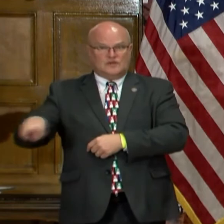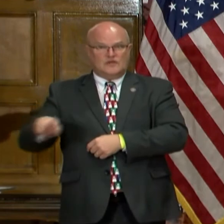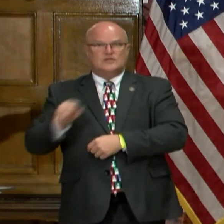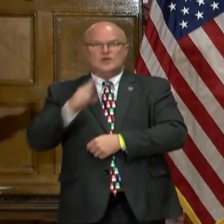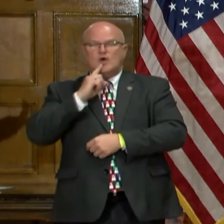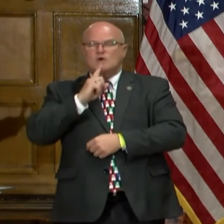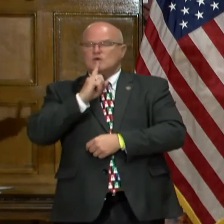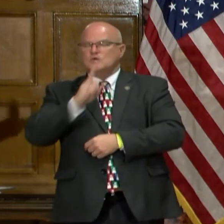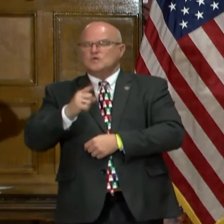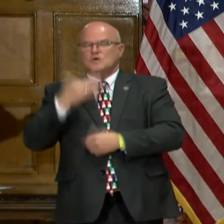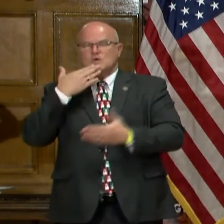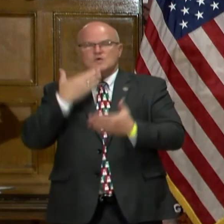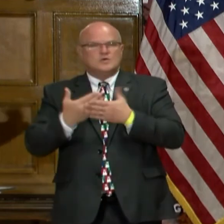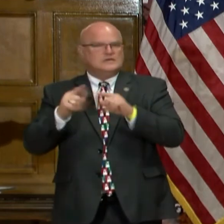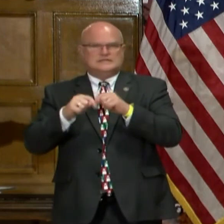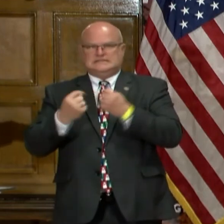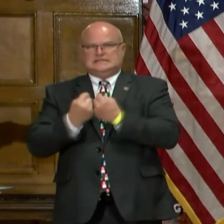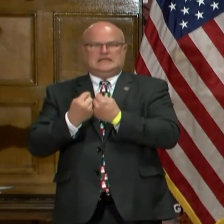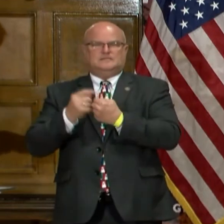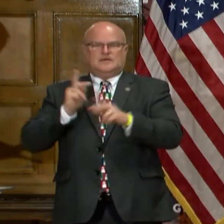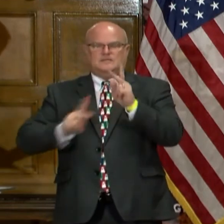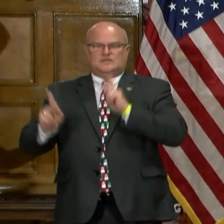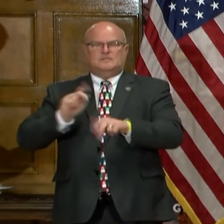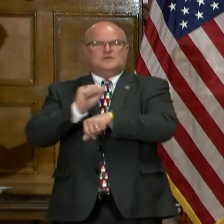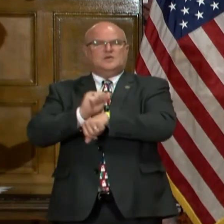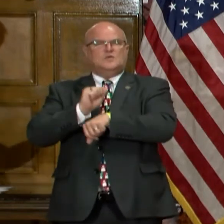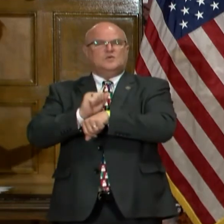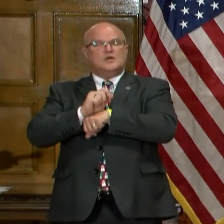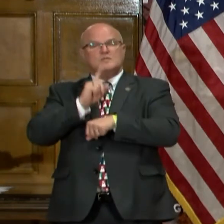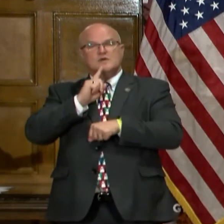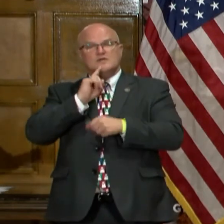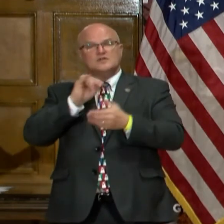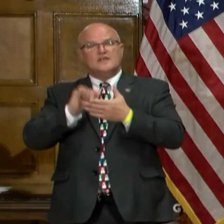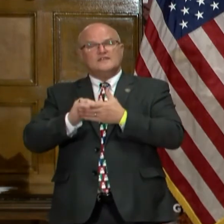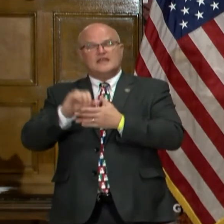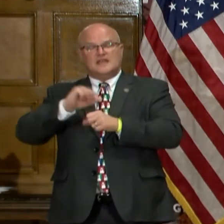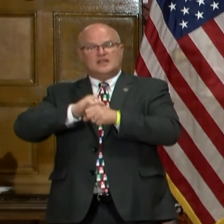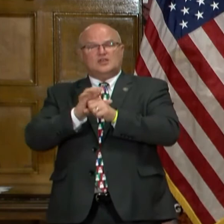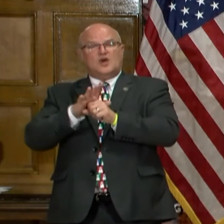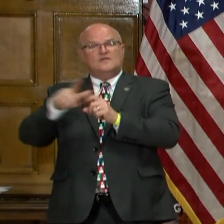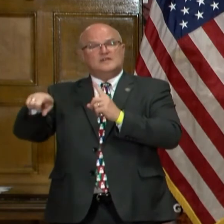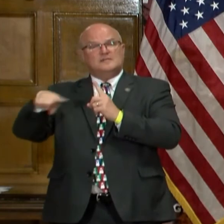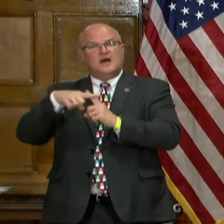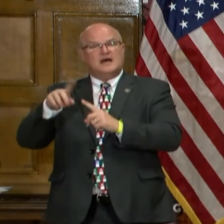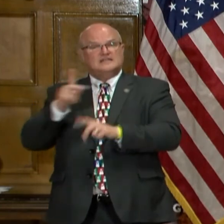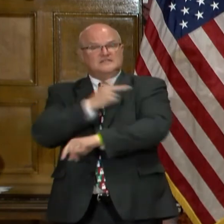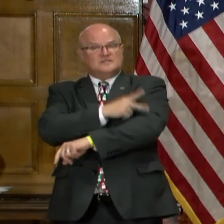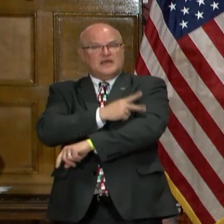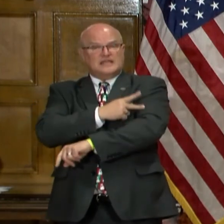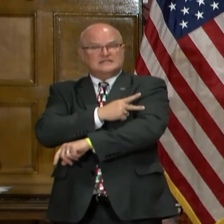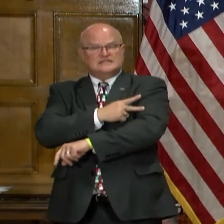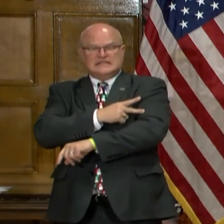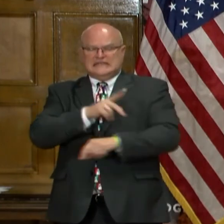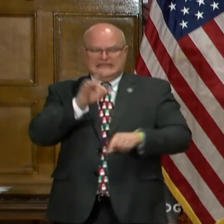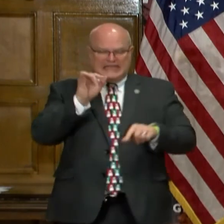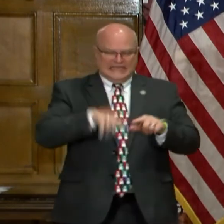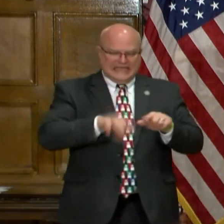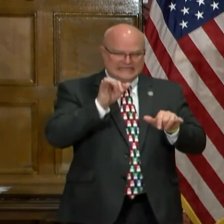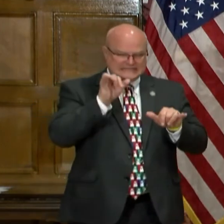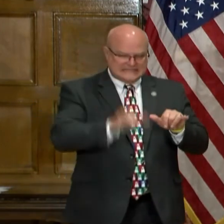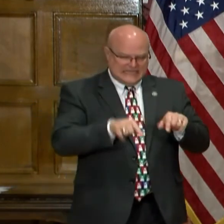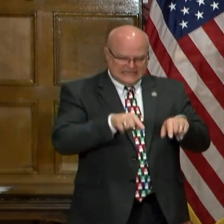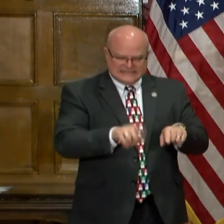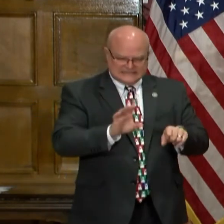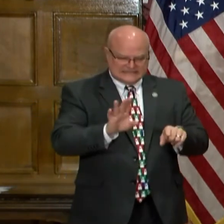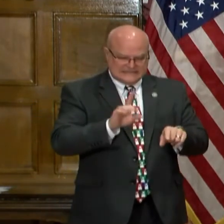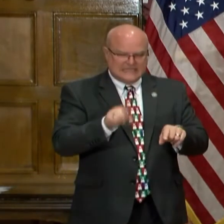it's a robust team of individuals that will be working to make sure COVID positive patients that cannot stay at the facility where they